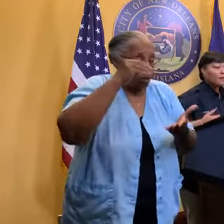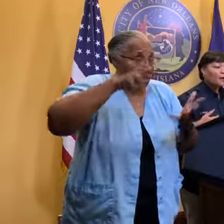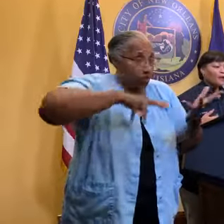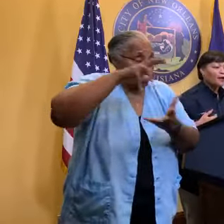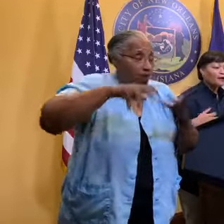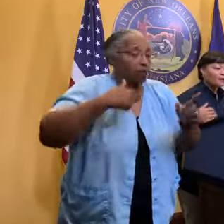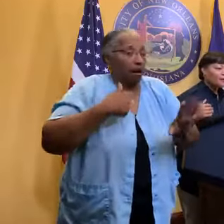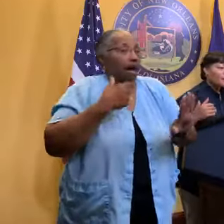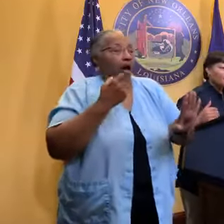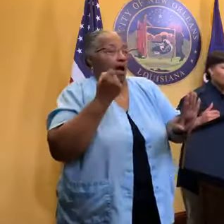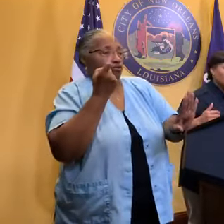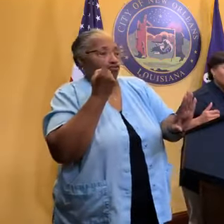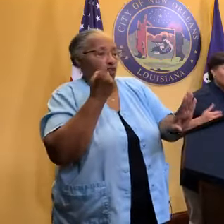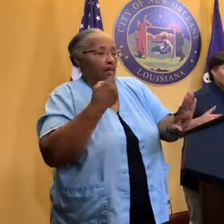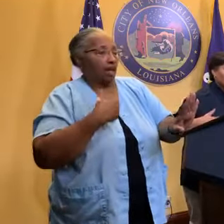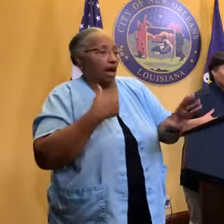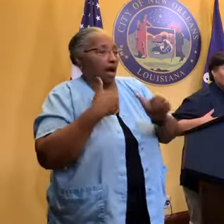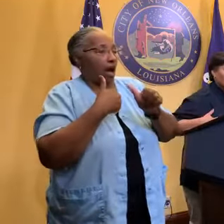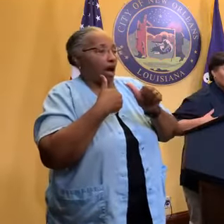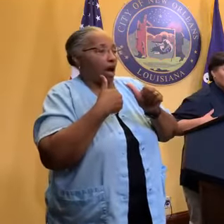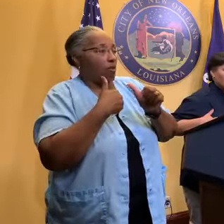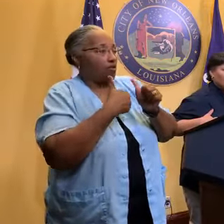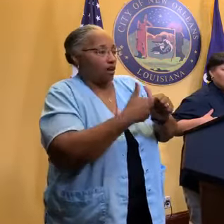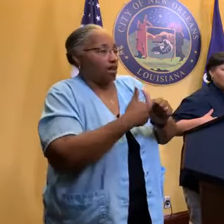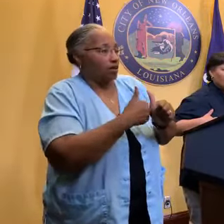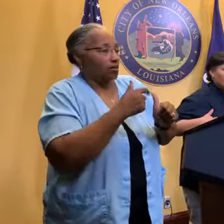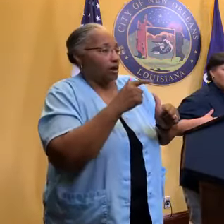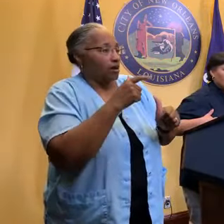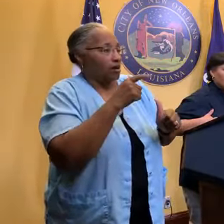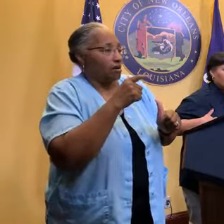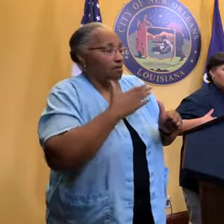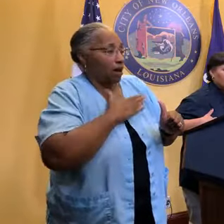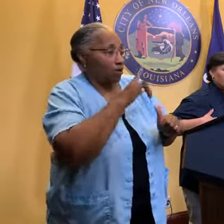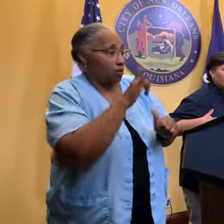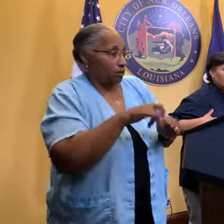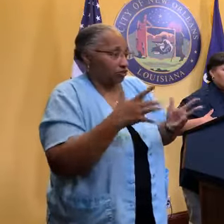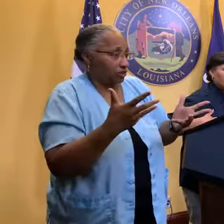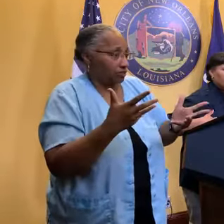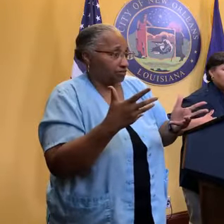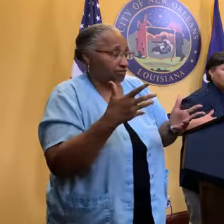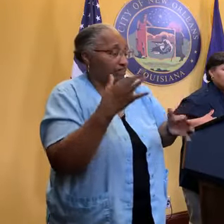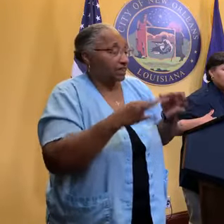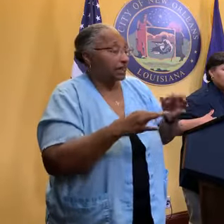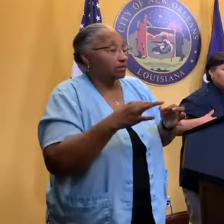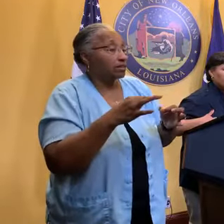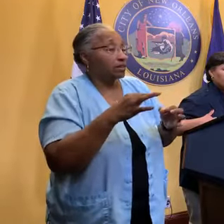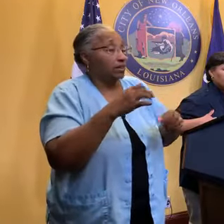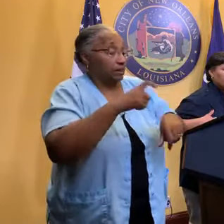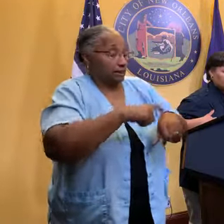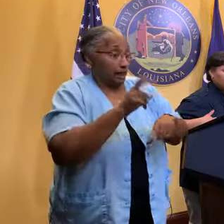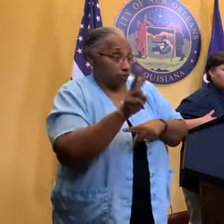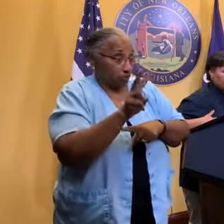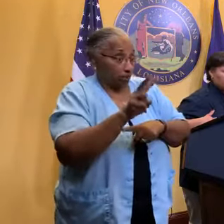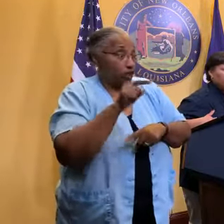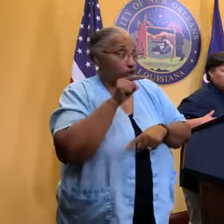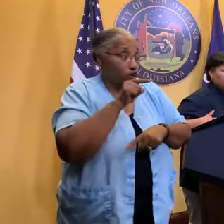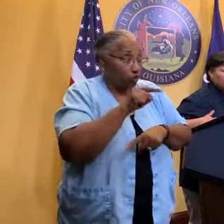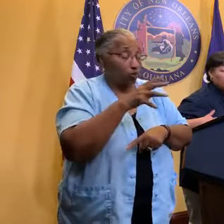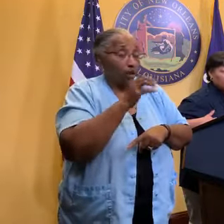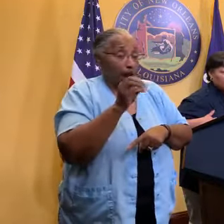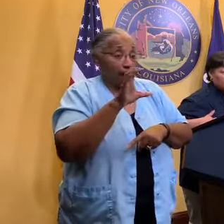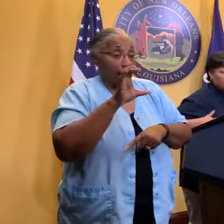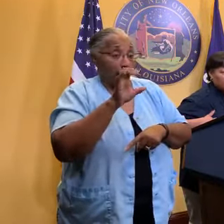I understand Okay. that. No. I was following up on what Travis was saying. That was pretty much my question as to whether or not the 2 p.m. that both you and Colin